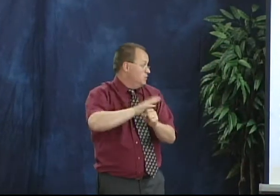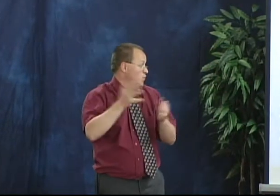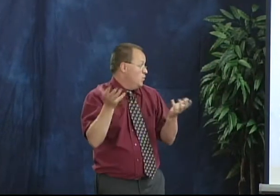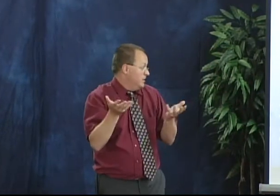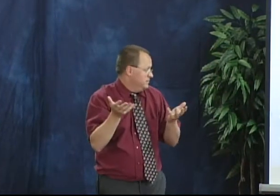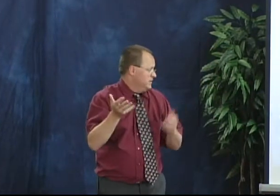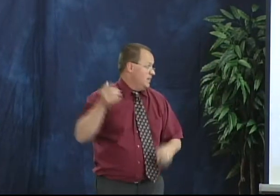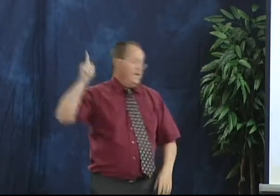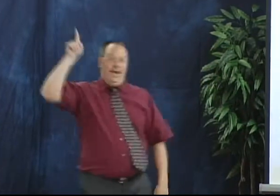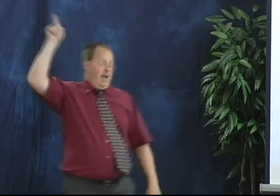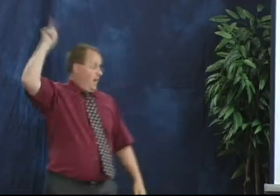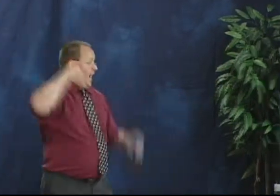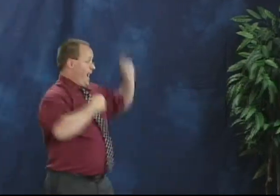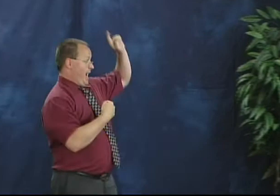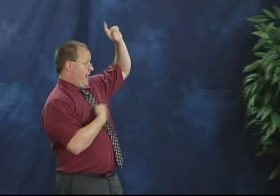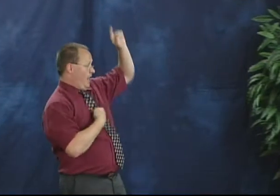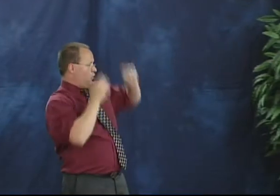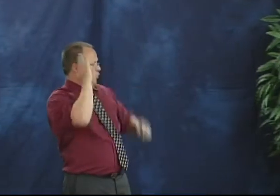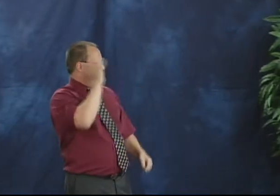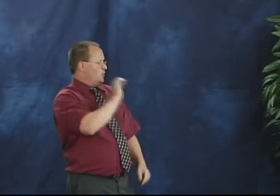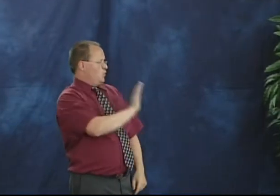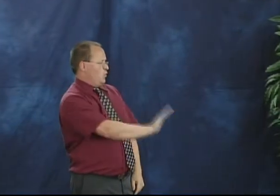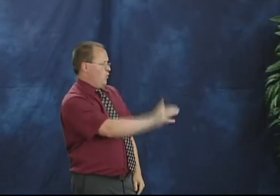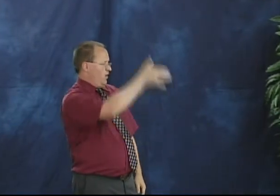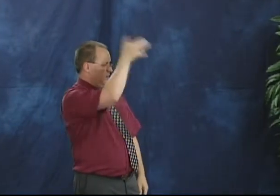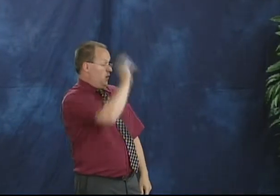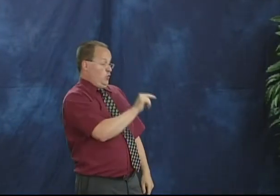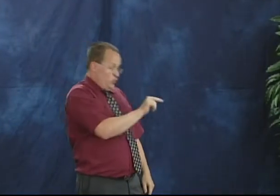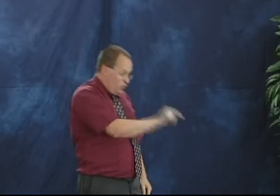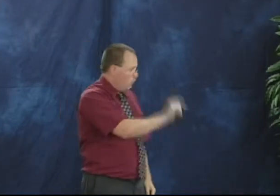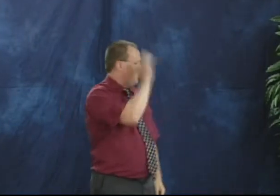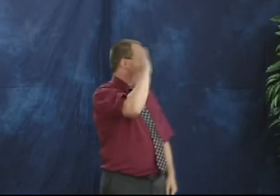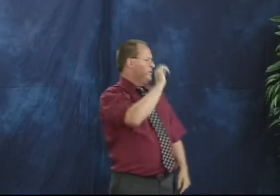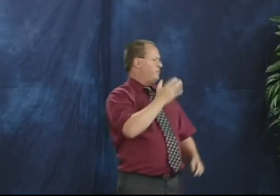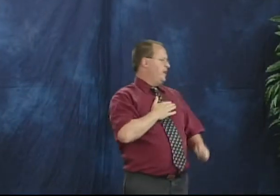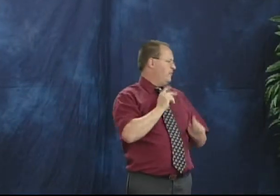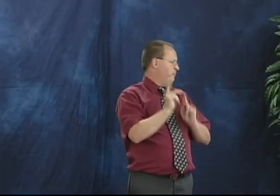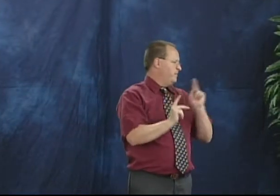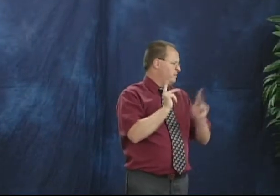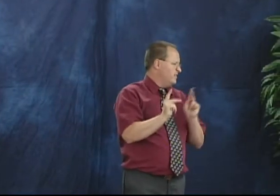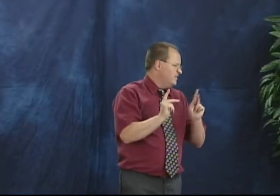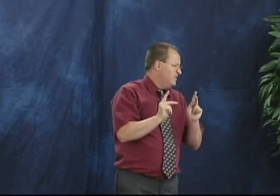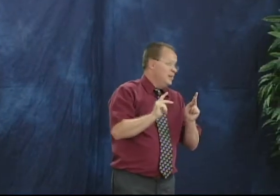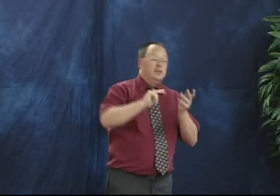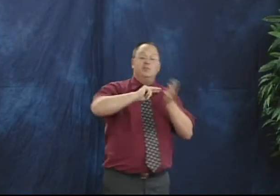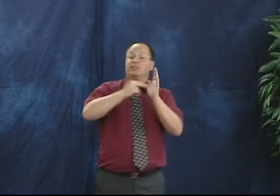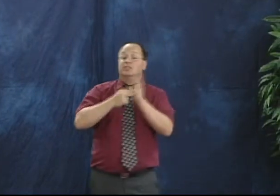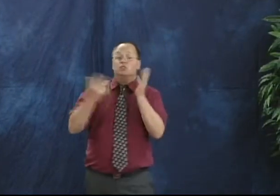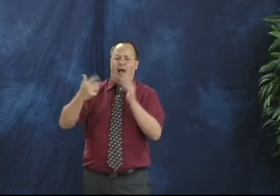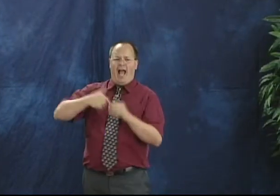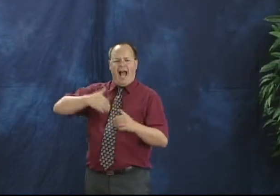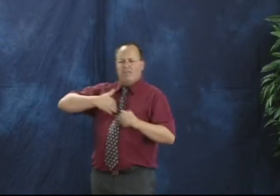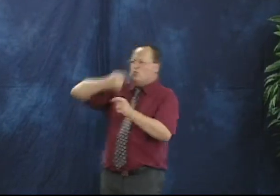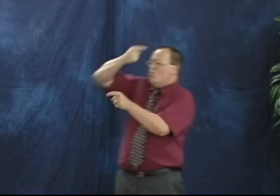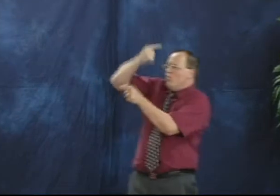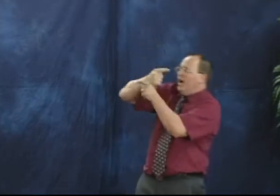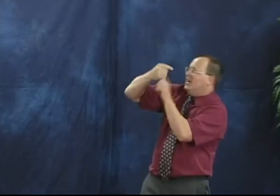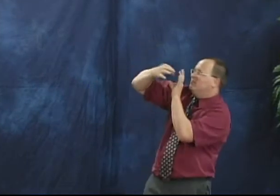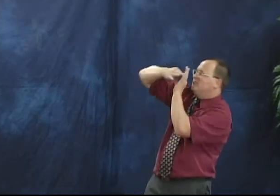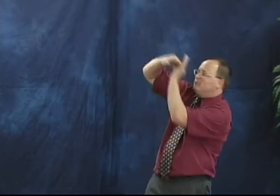the experience of His covenant promise that I will be your God and you will be my people. It means having